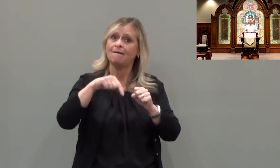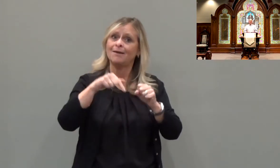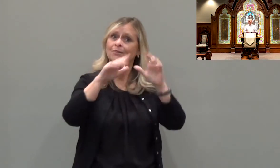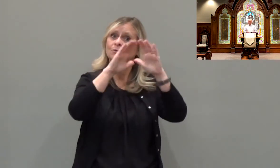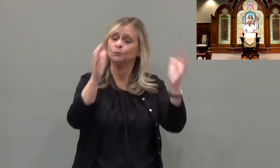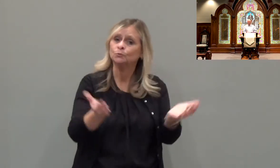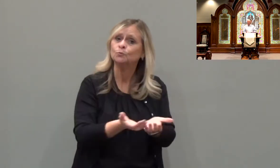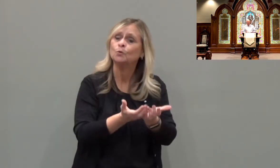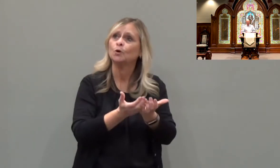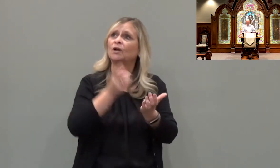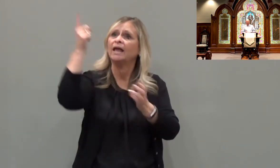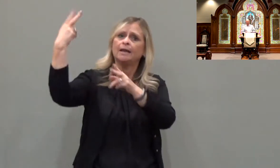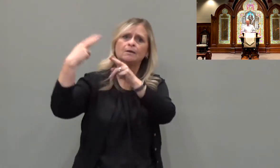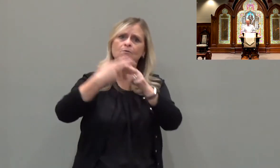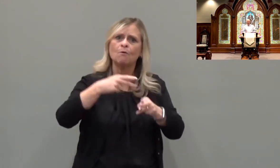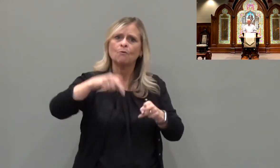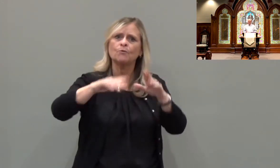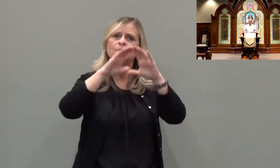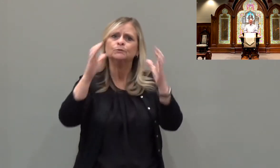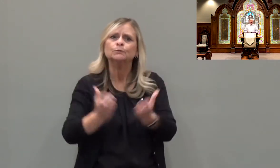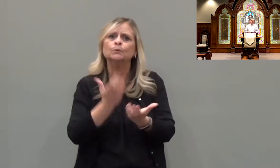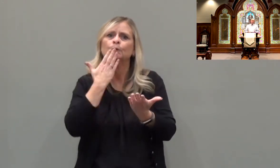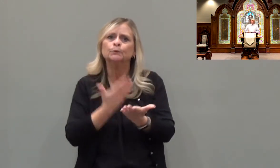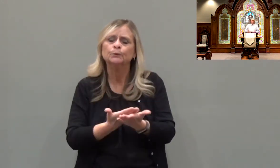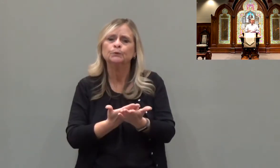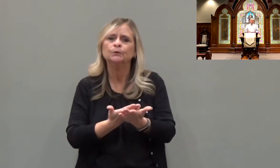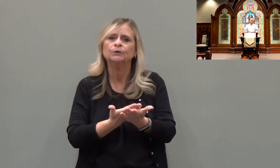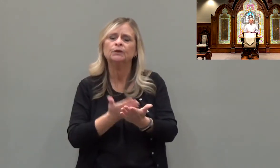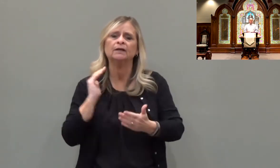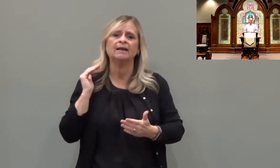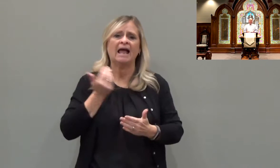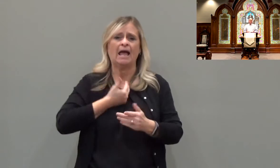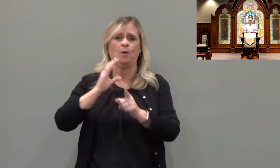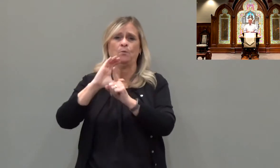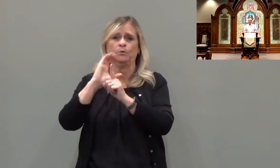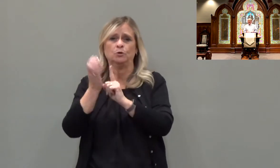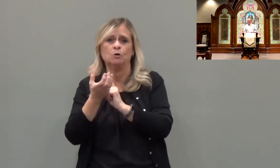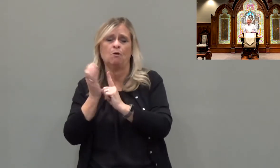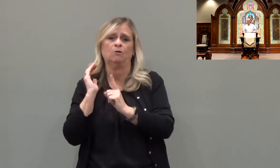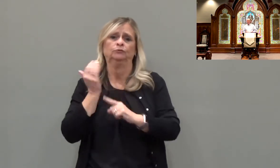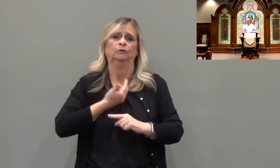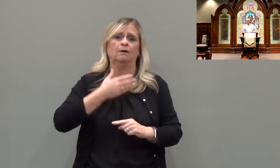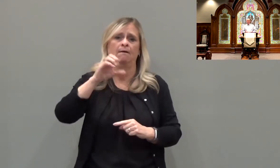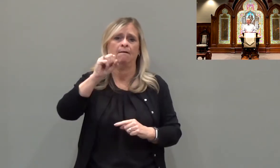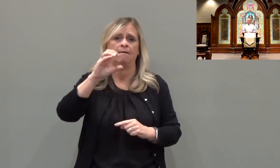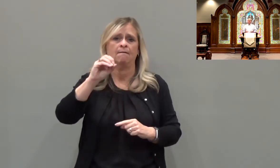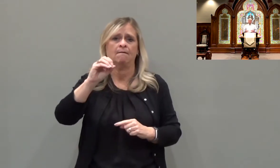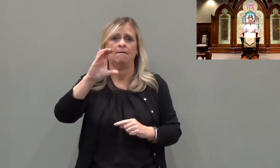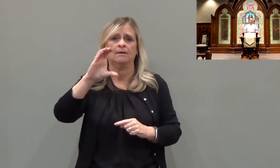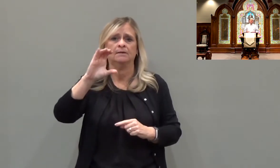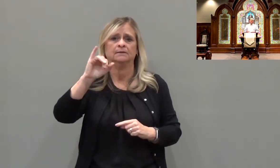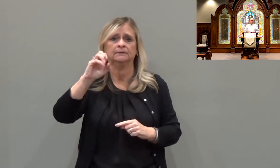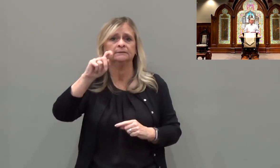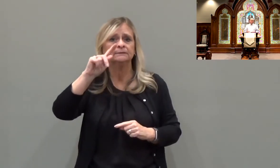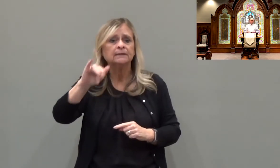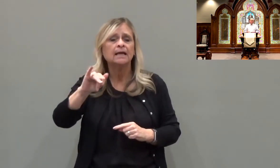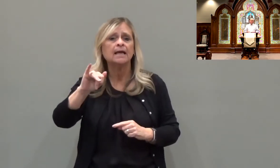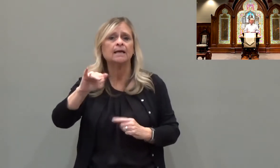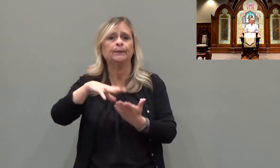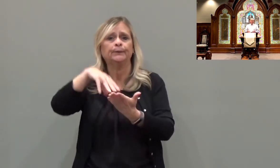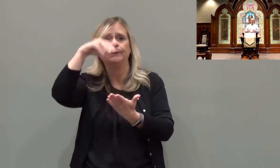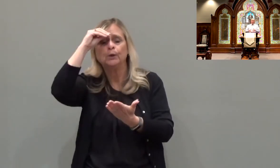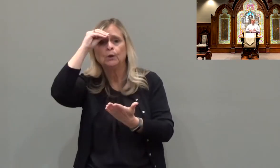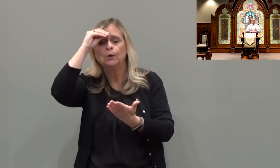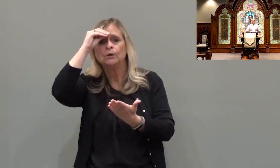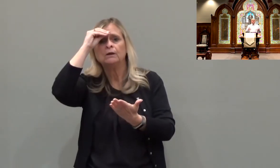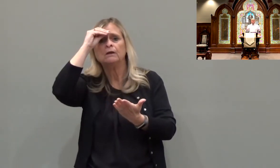has called this world good, that our culture, that our society, that our learning,